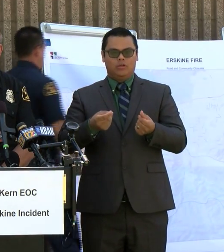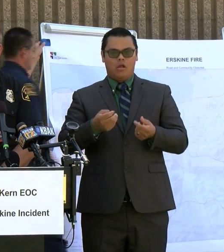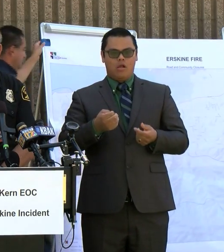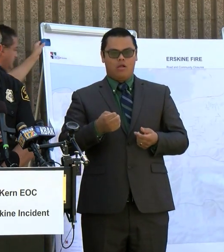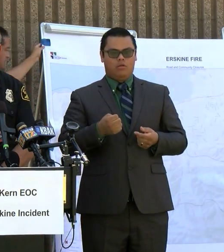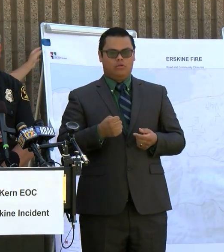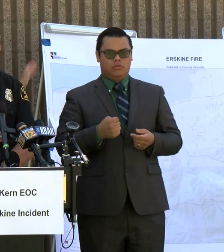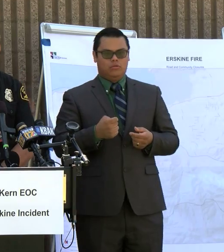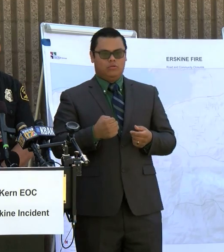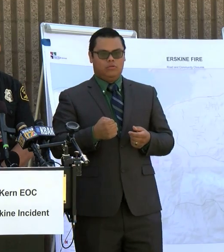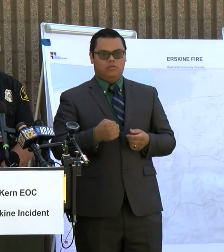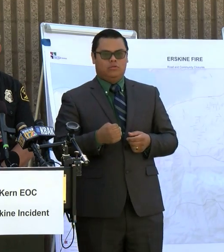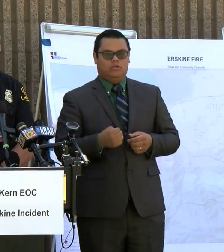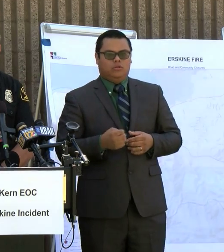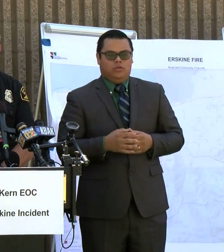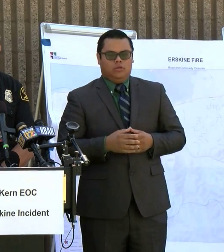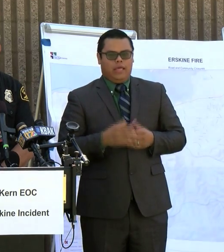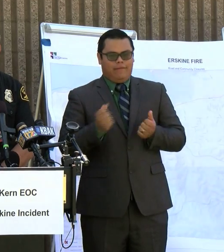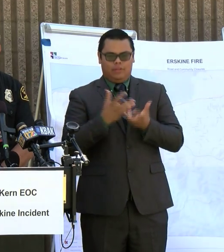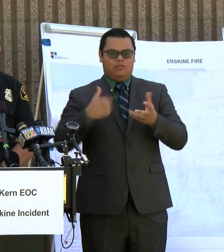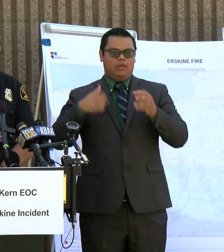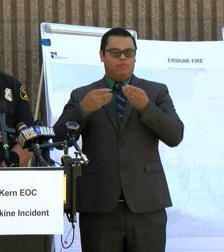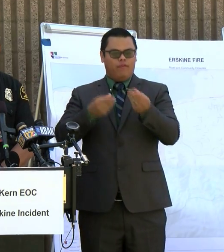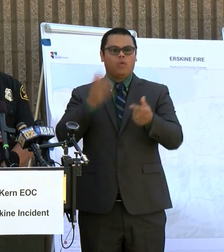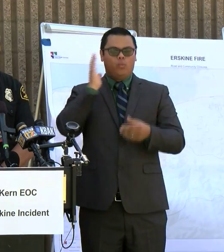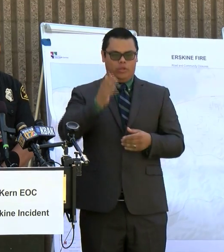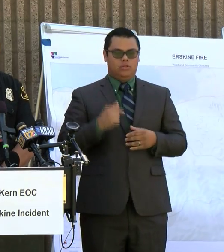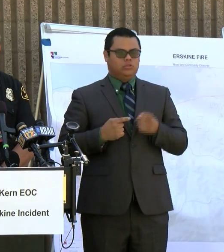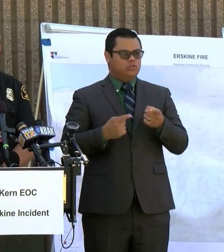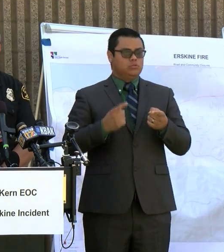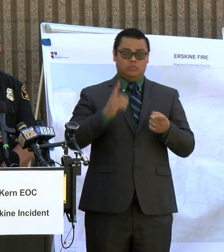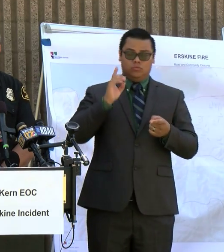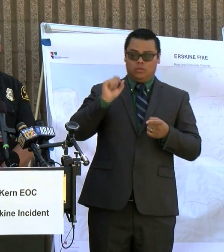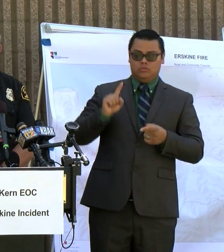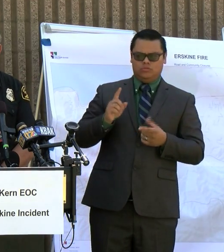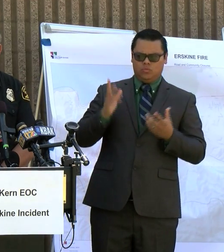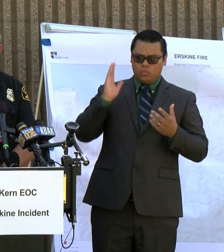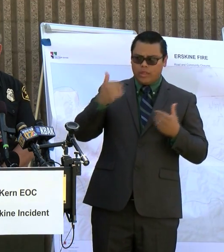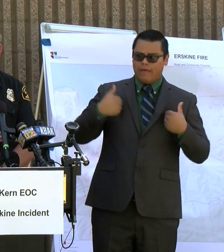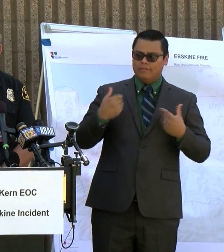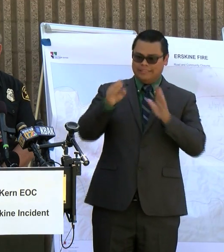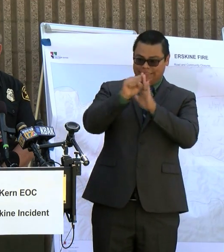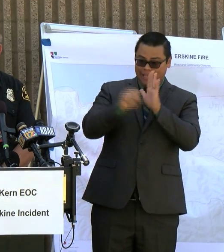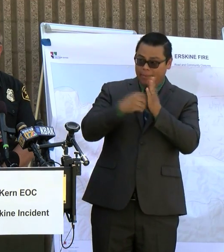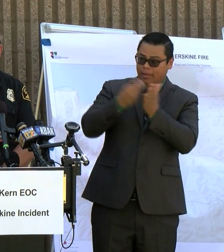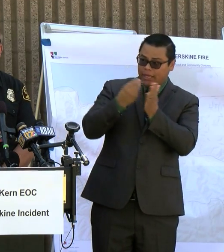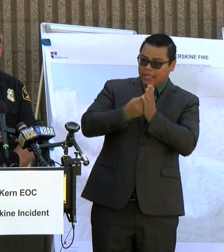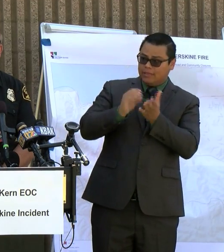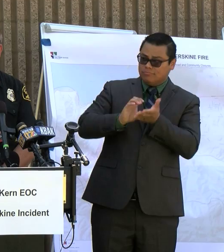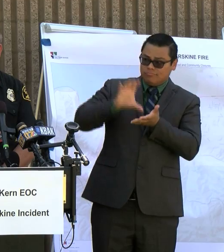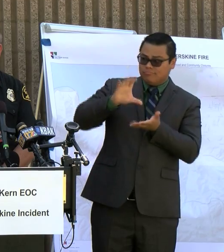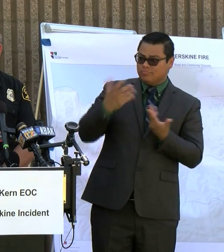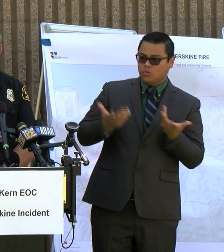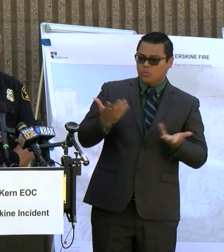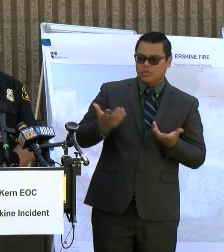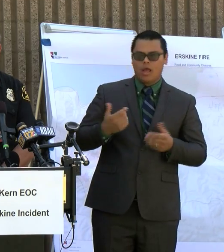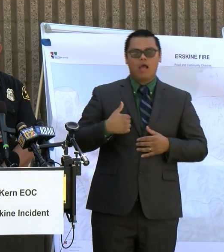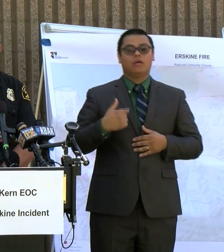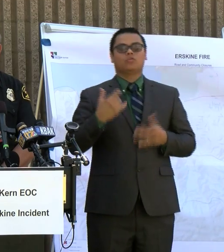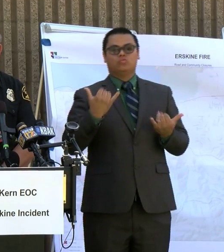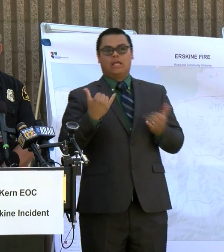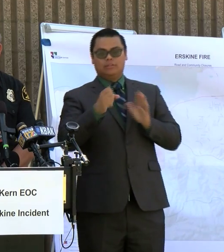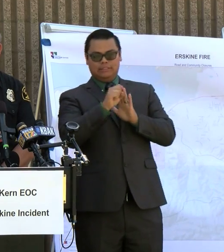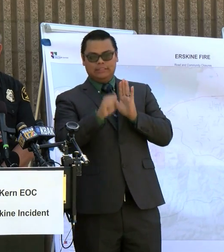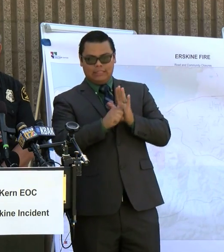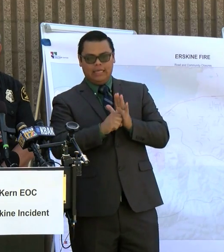that would be, is there state funding or what's coming? Currently there's a state proclamation and the county declaration, and that's where we're